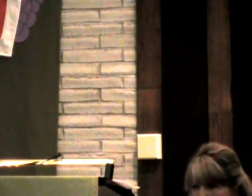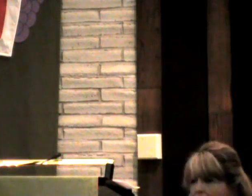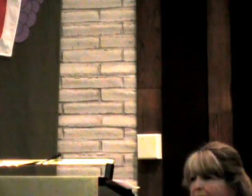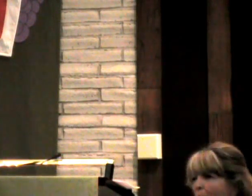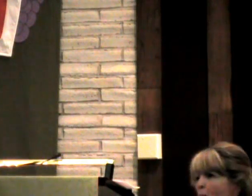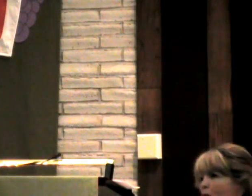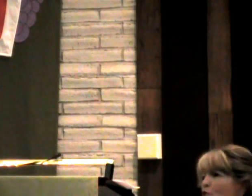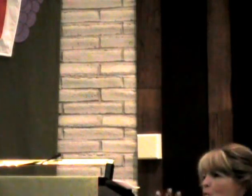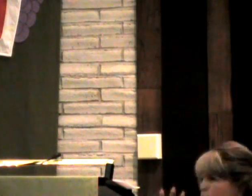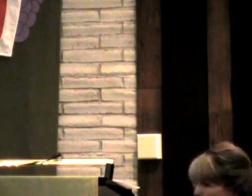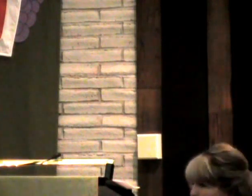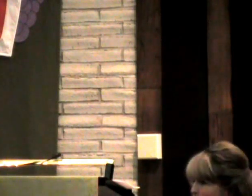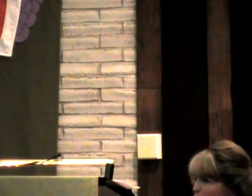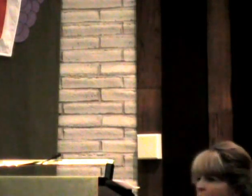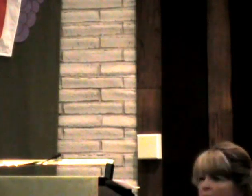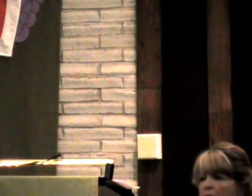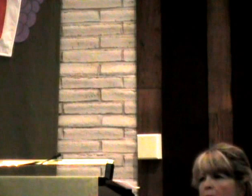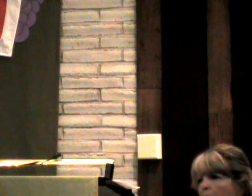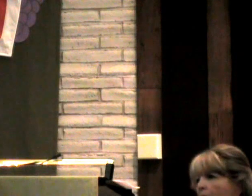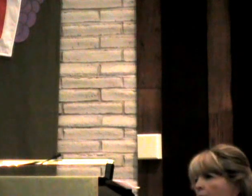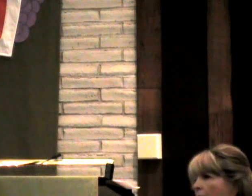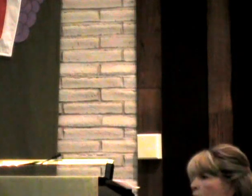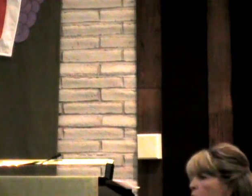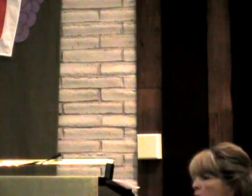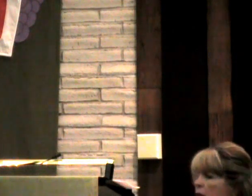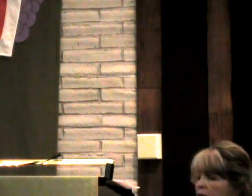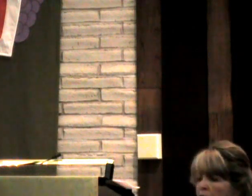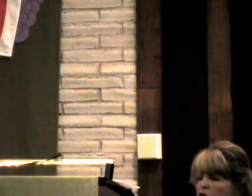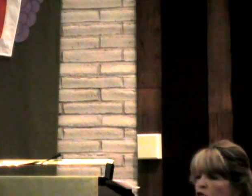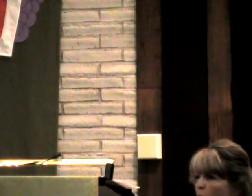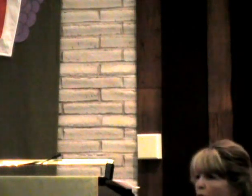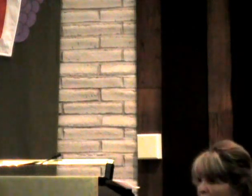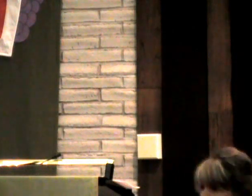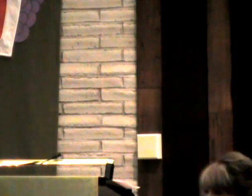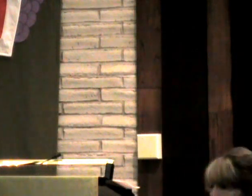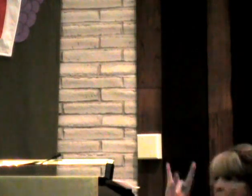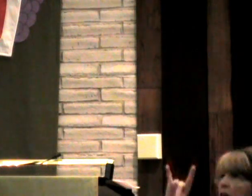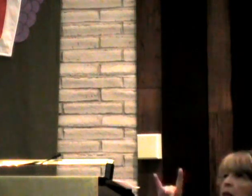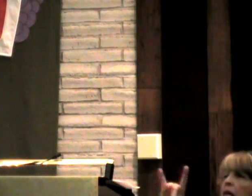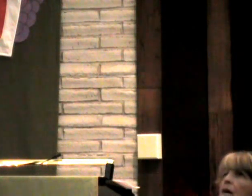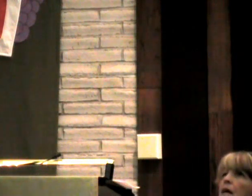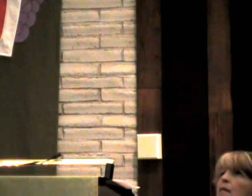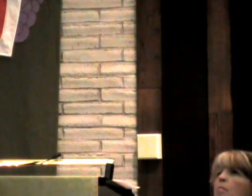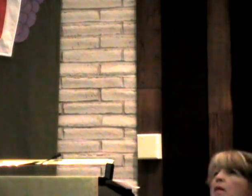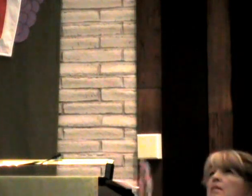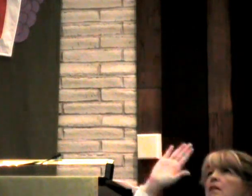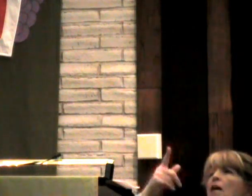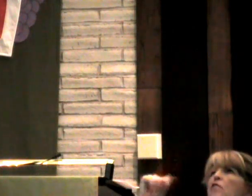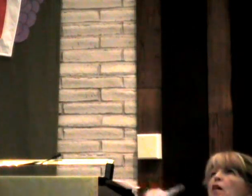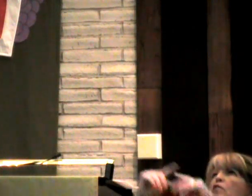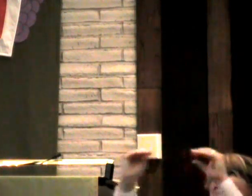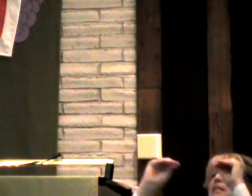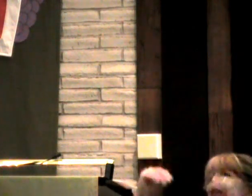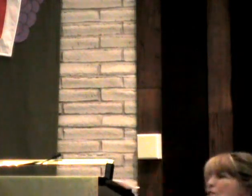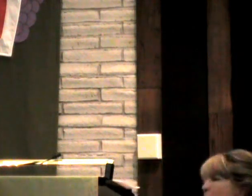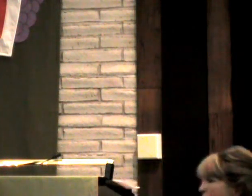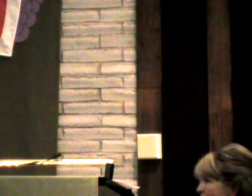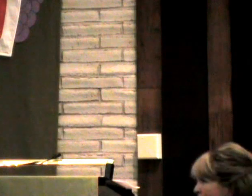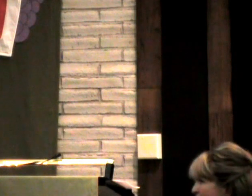have got OCD, and yeah, I'm under stress and pressure, but I really enjoy finding that peace that God is trying